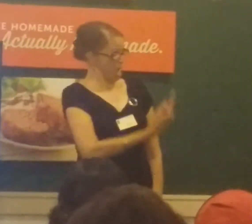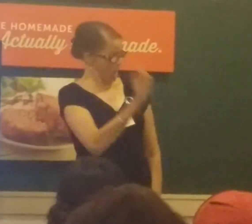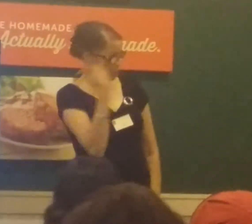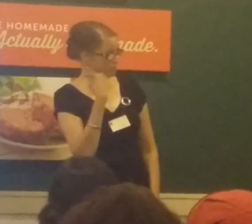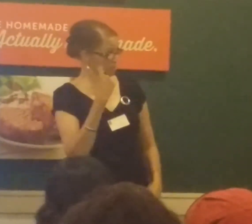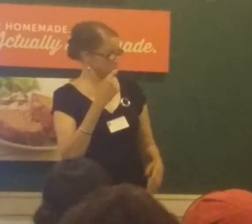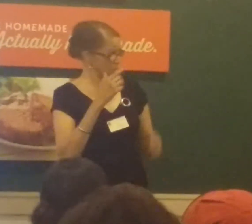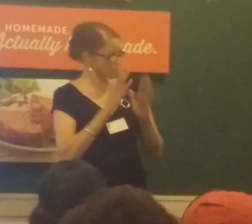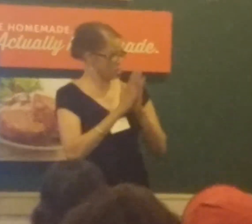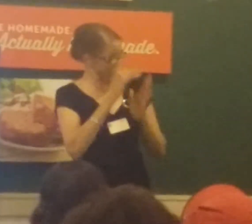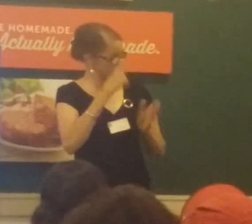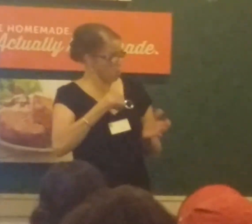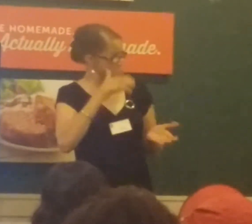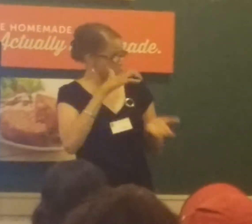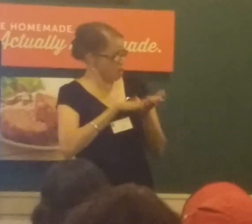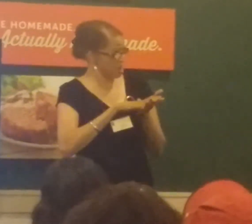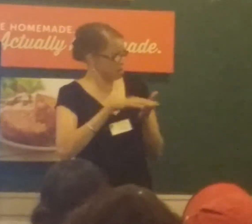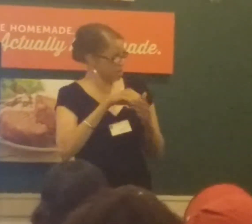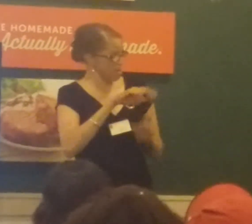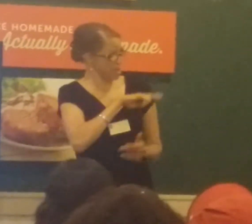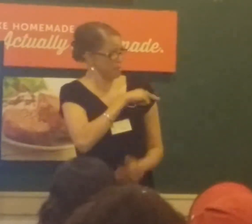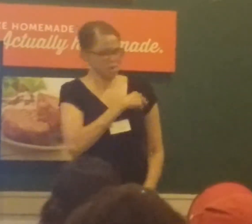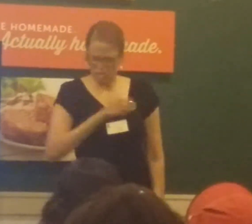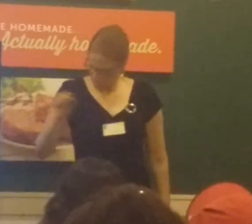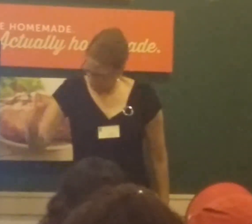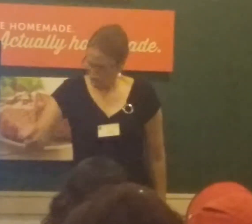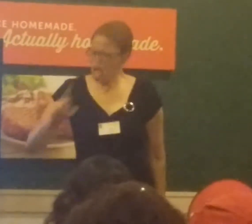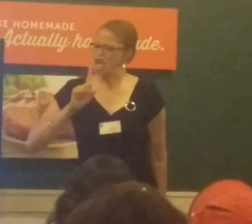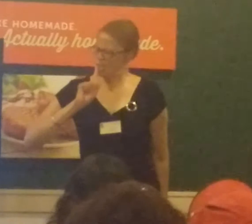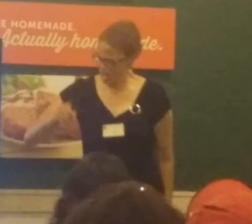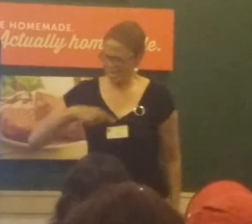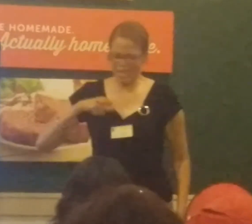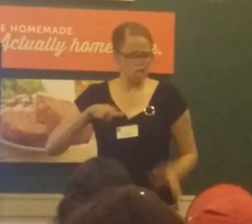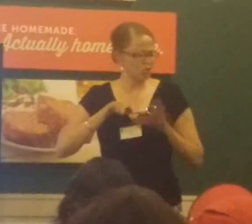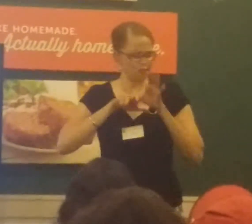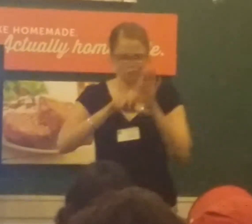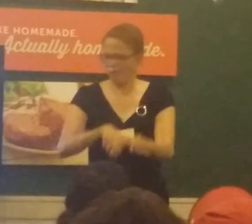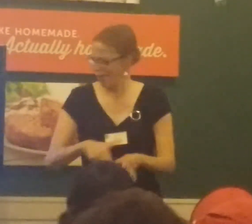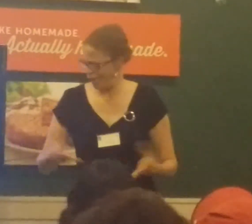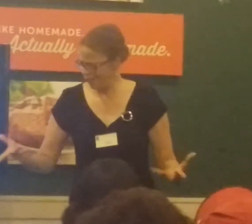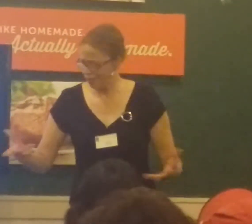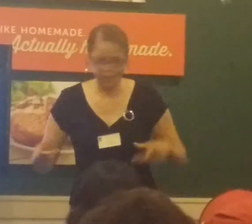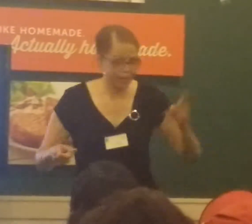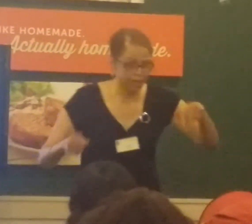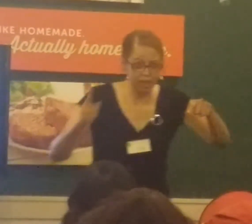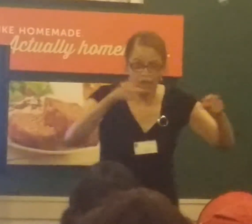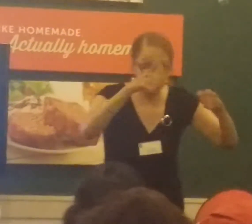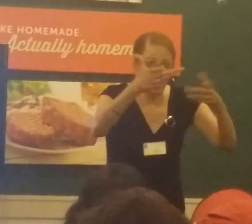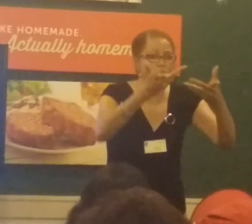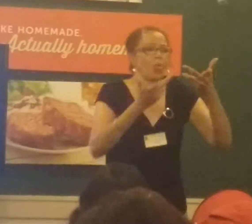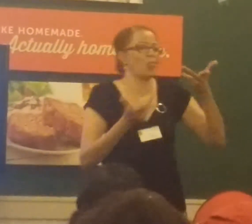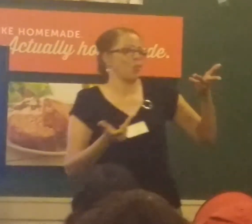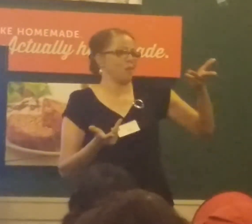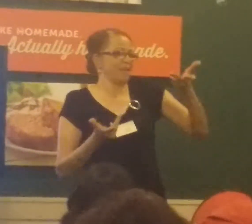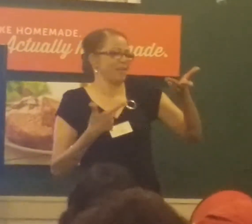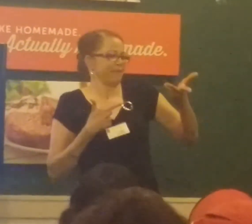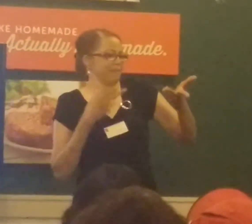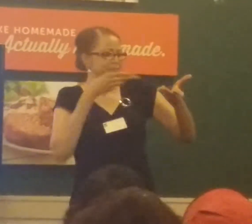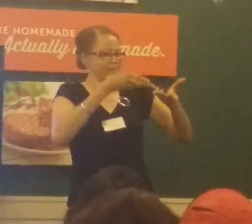said, are you willing to come and pray for me? Pray for my wife in the hospital? I said, sure, I'll go. I need a ride. So the three of